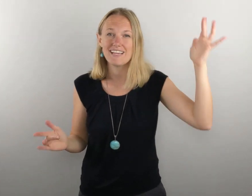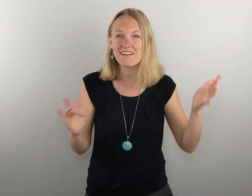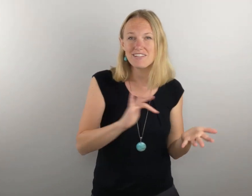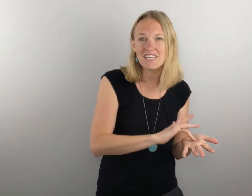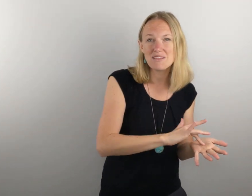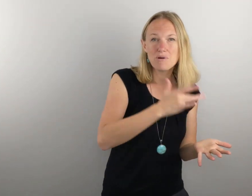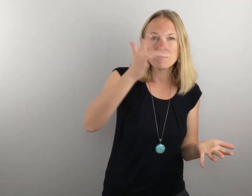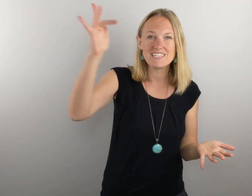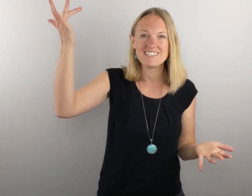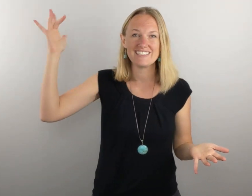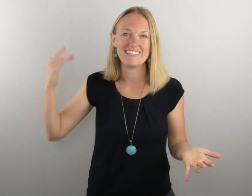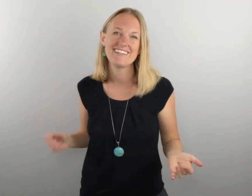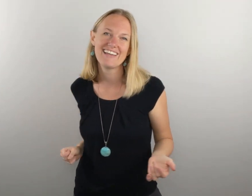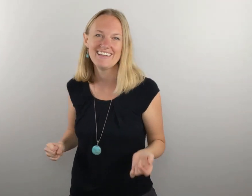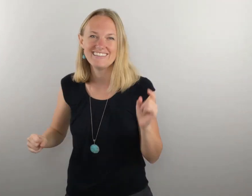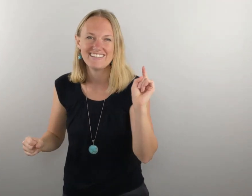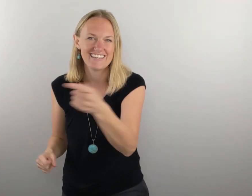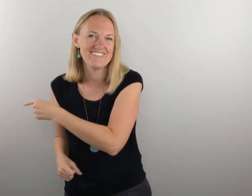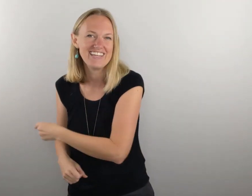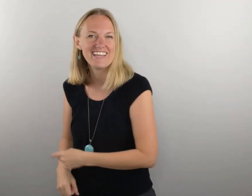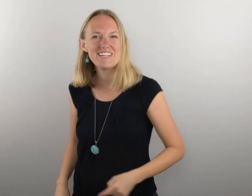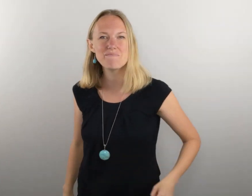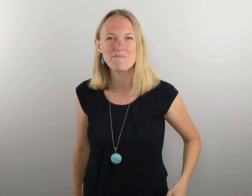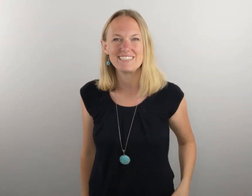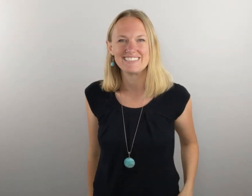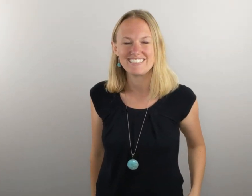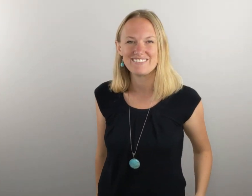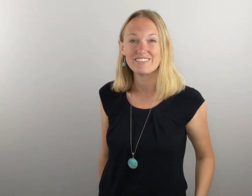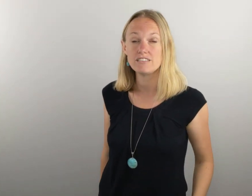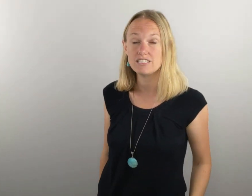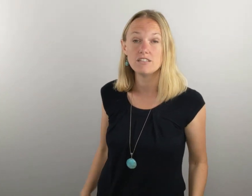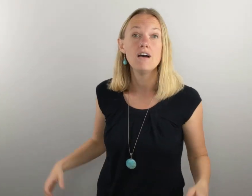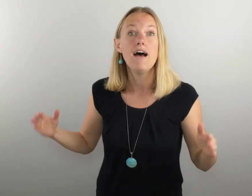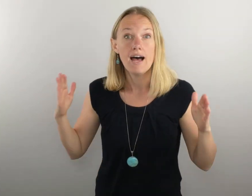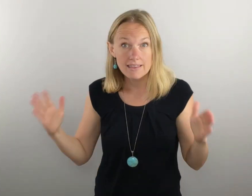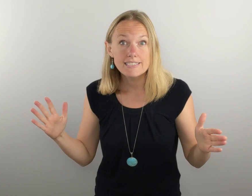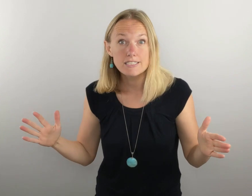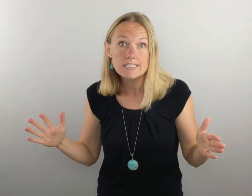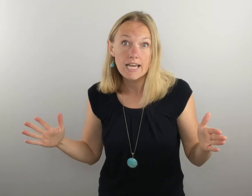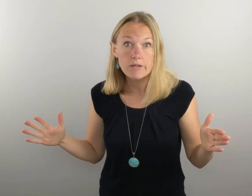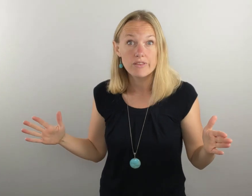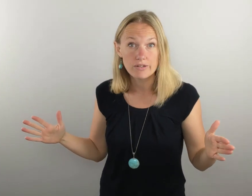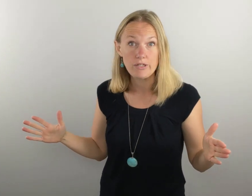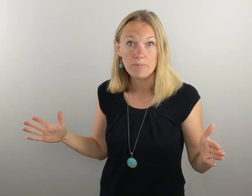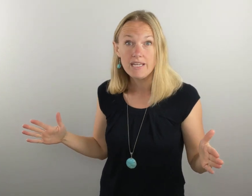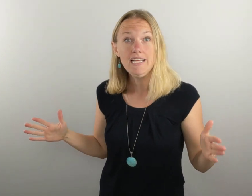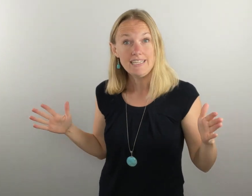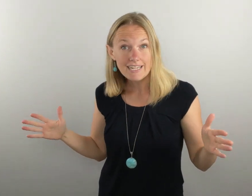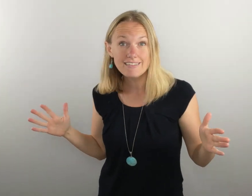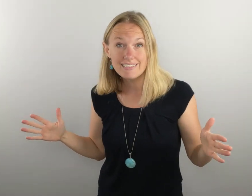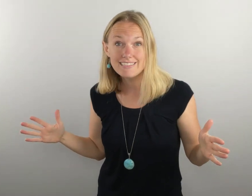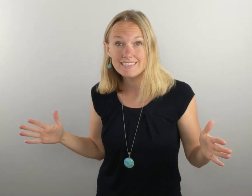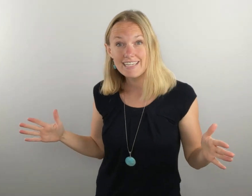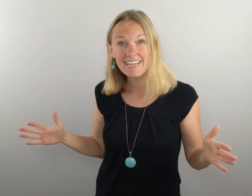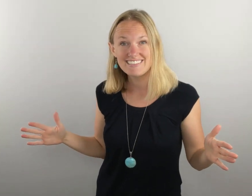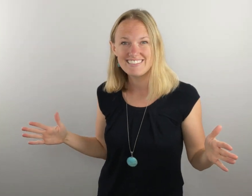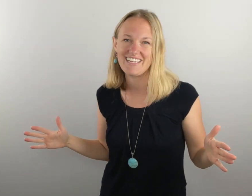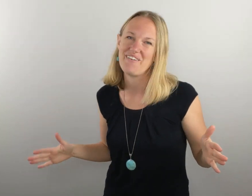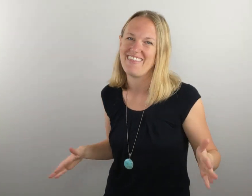of an in-the-moment decision, okay? And it can be an in-the-moment decision for you too, unless you're signing with a group. Then you need to decide and stick with